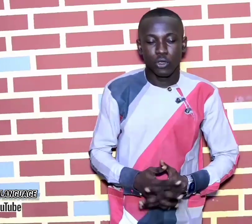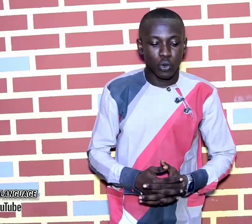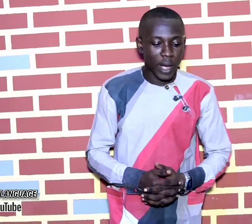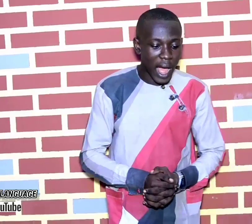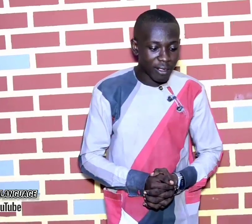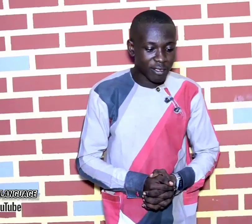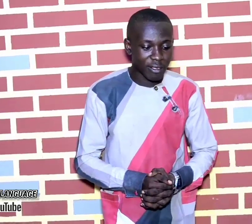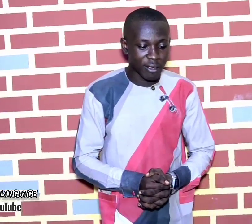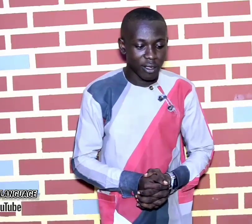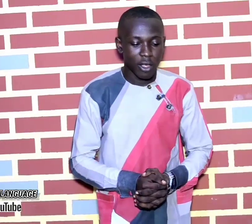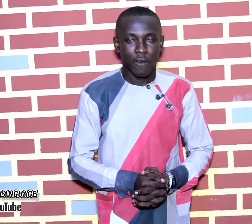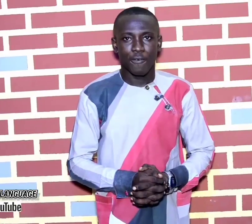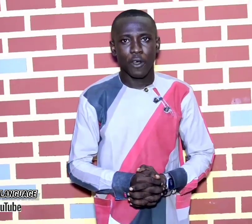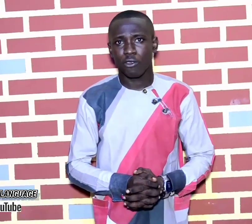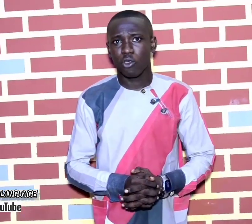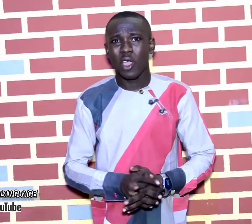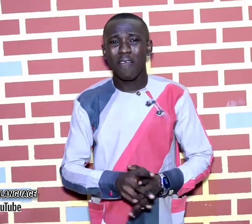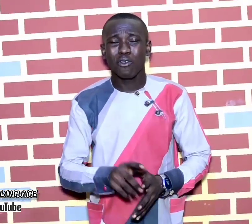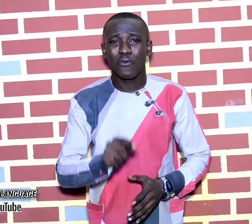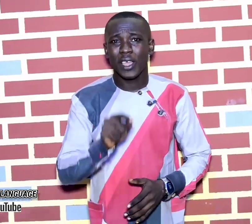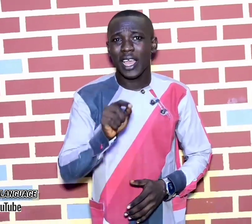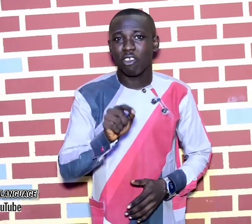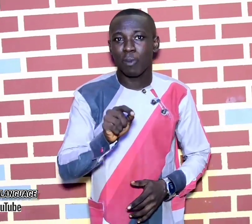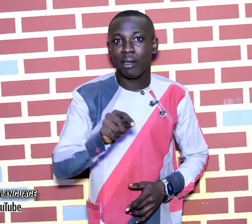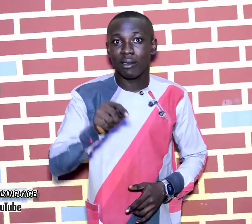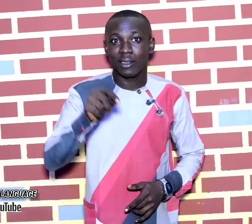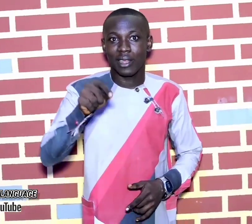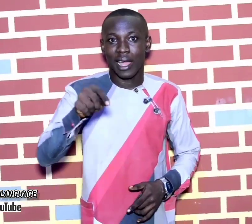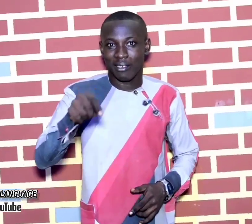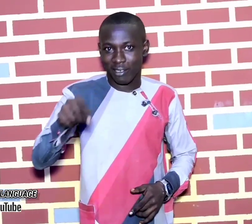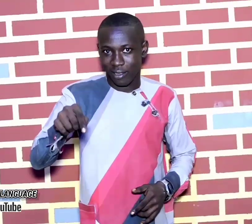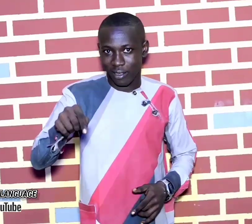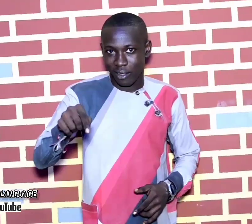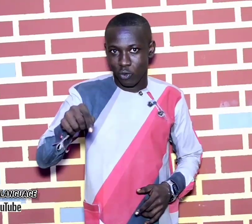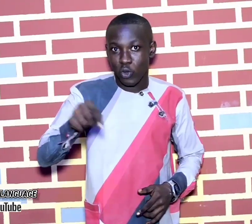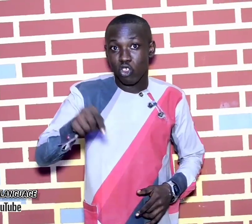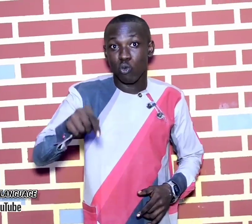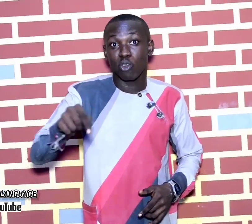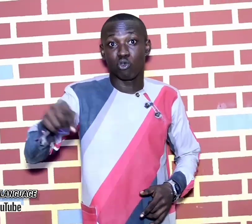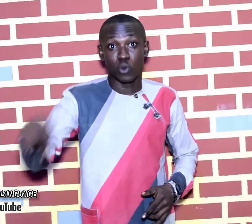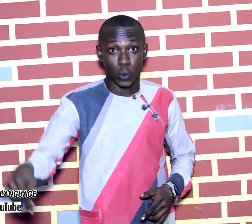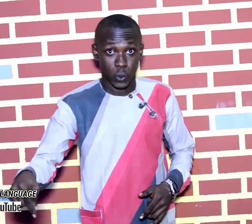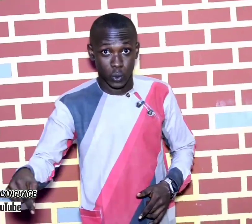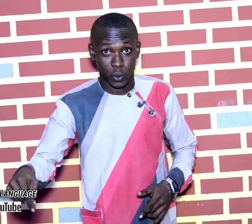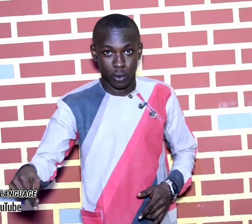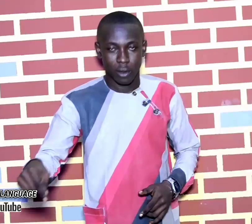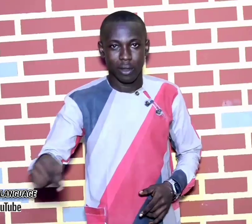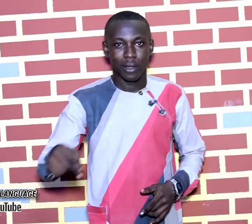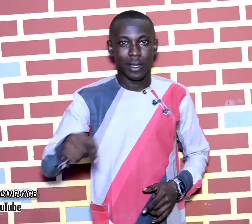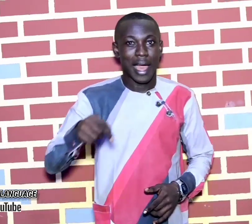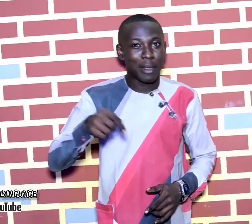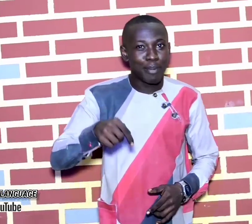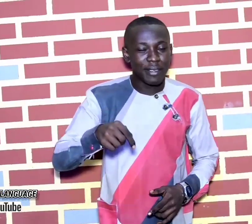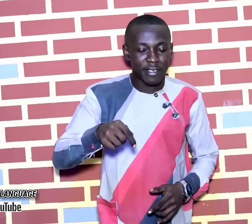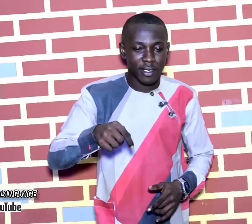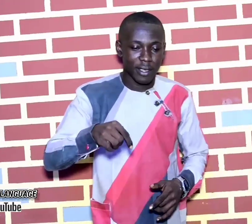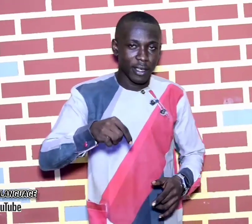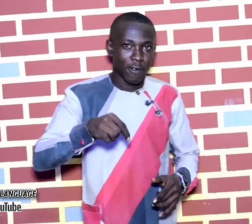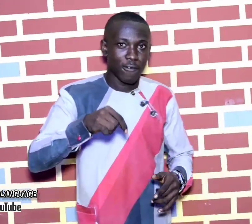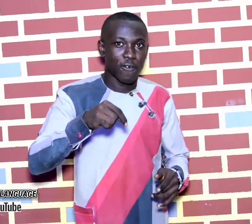you ask, first you have to finger spell that which you want to know. I repeat, for